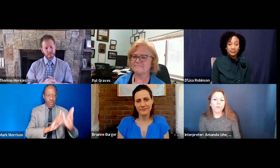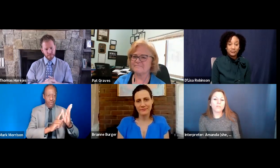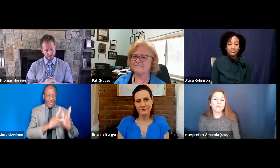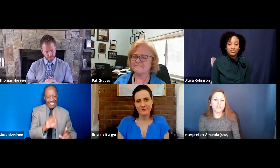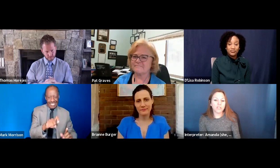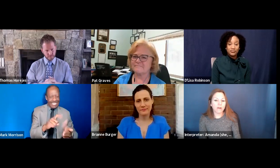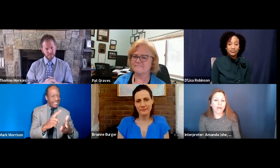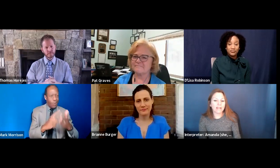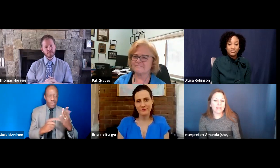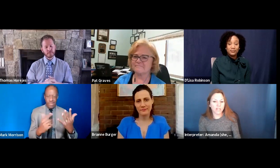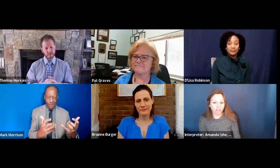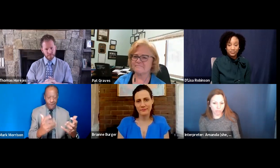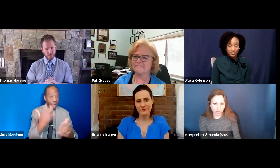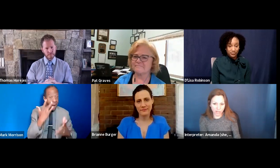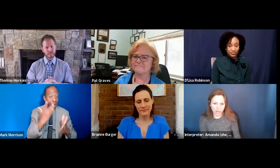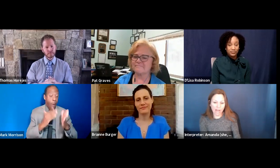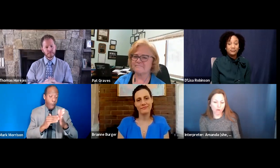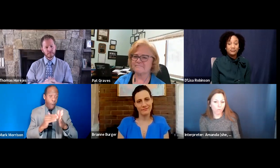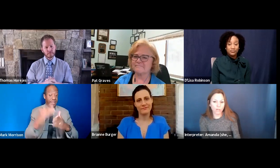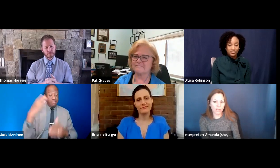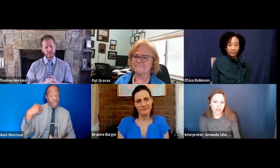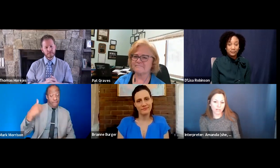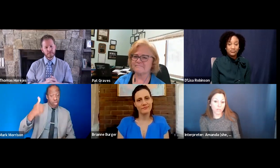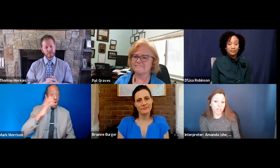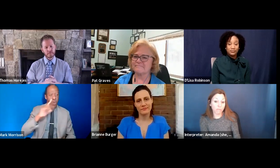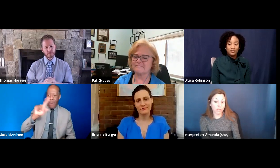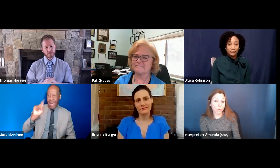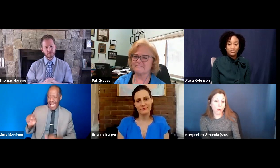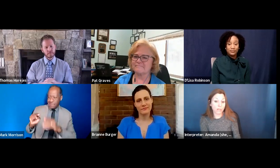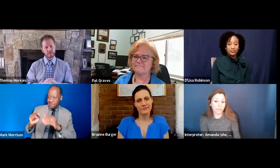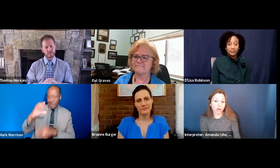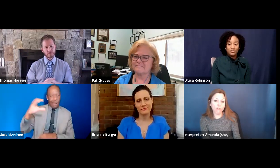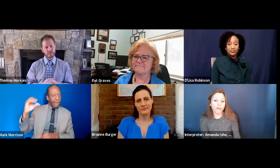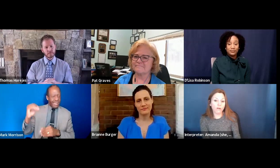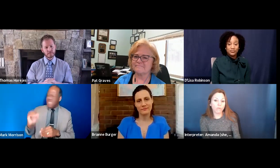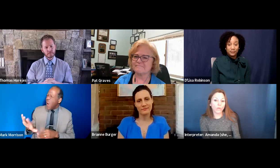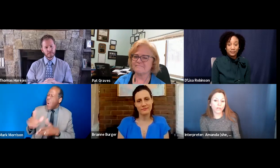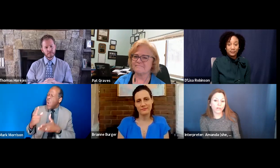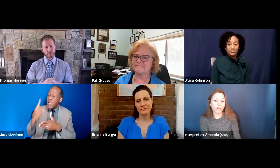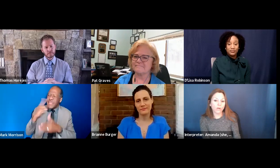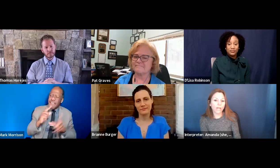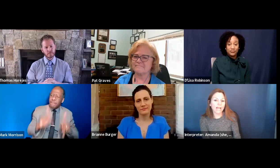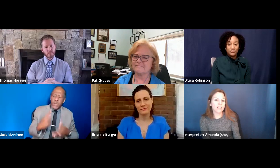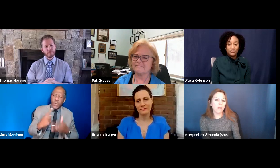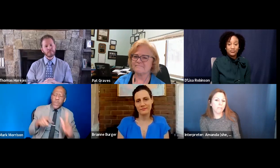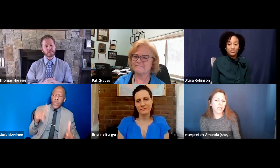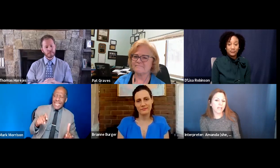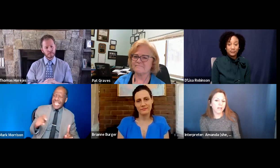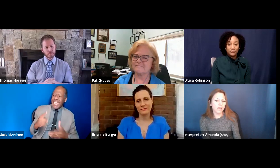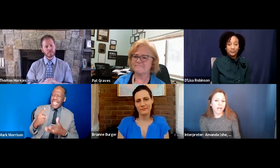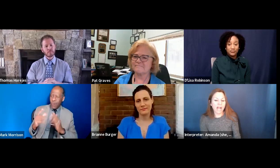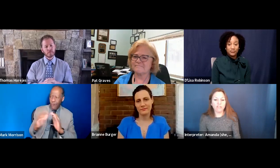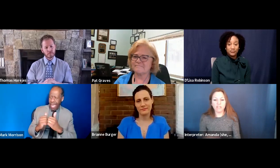What was mentioned about asking the deaf person and how important that is, what the deaf person wants, because often an employer will ask a